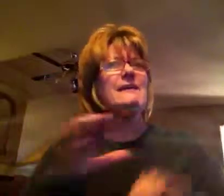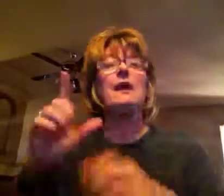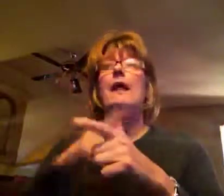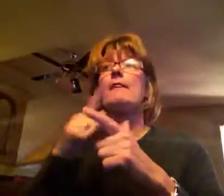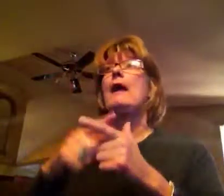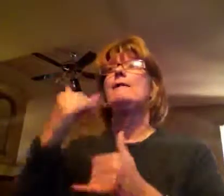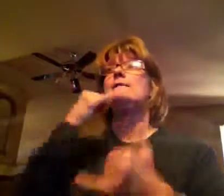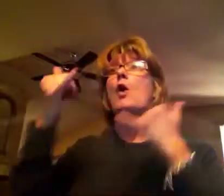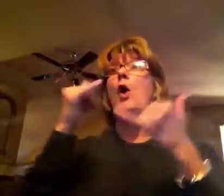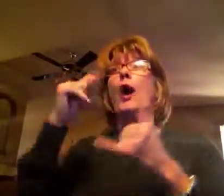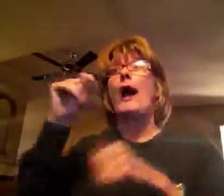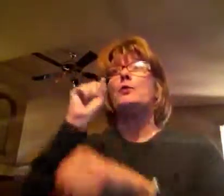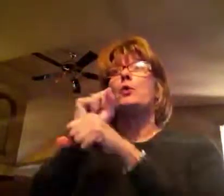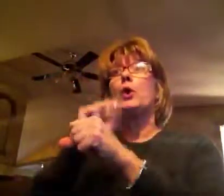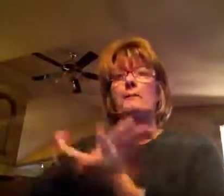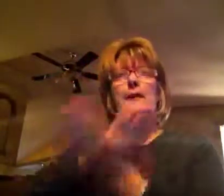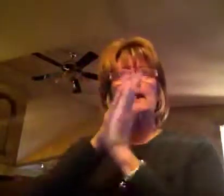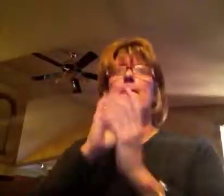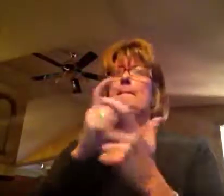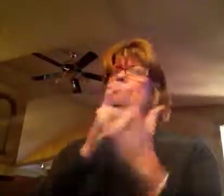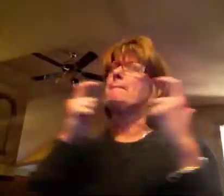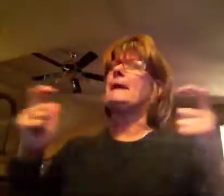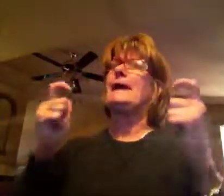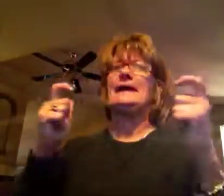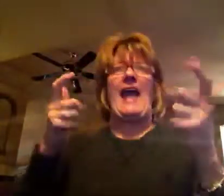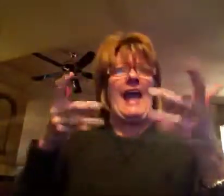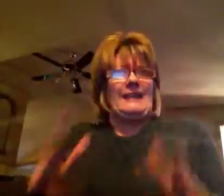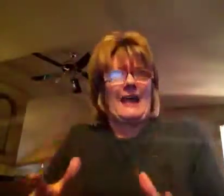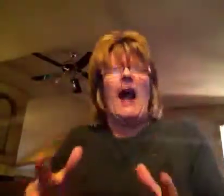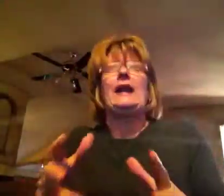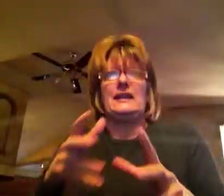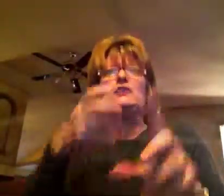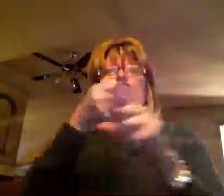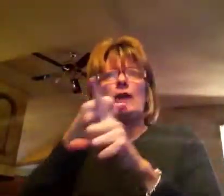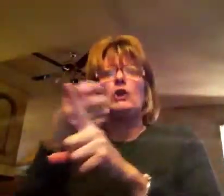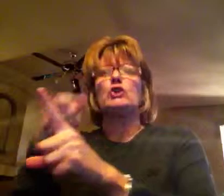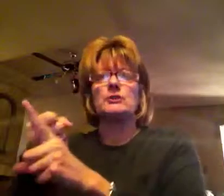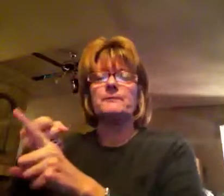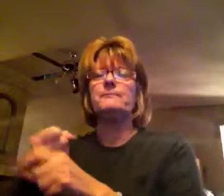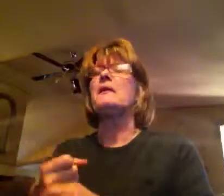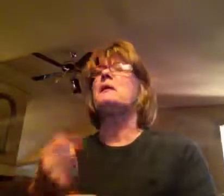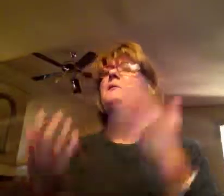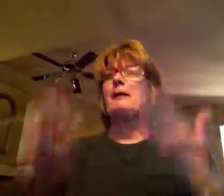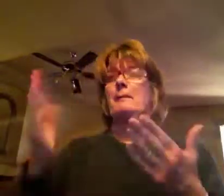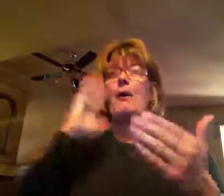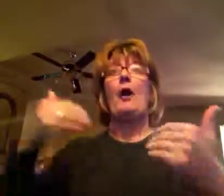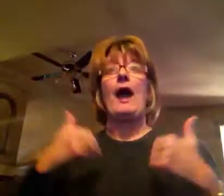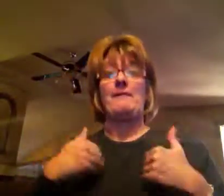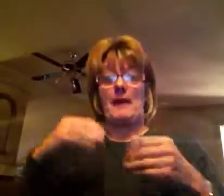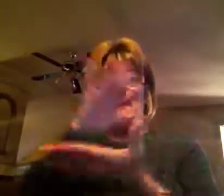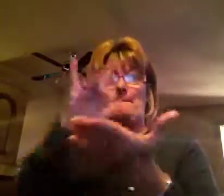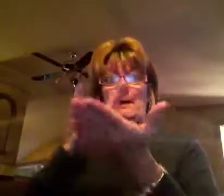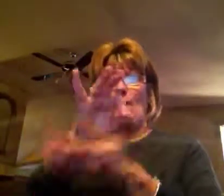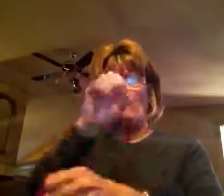became huge anxiety triggers for me. There'd be times where I'd have, panic attacks right in the middle of work while I was on the phone or on hold